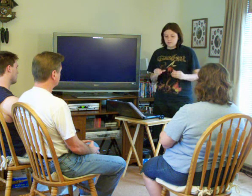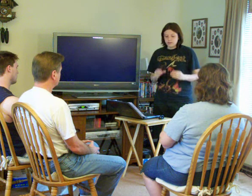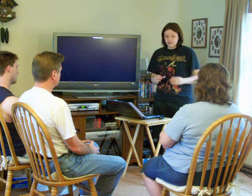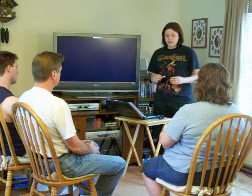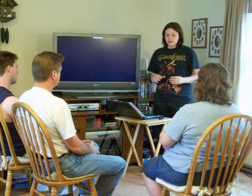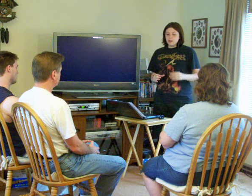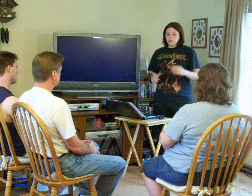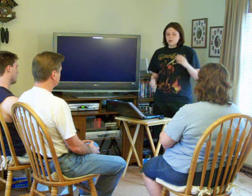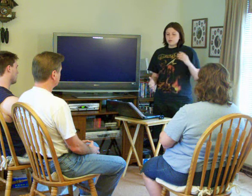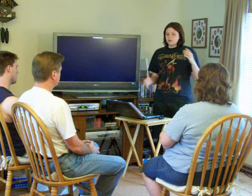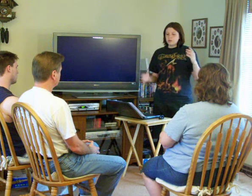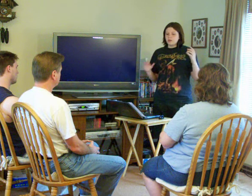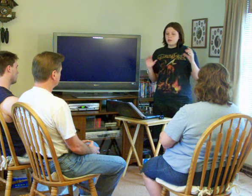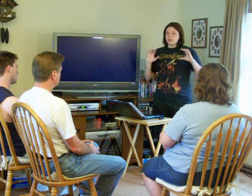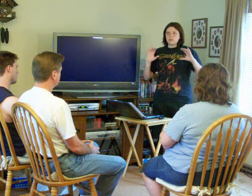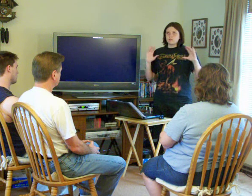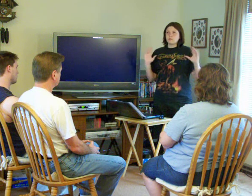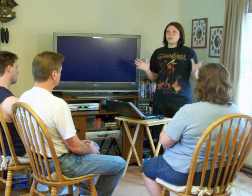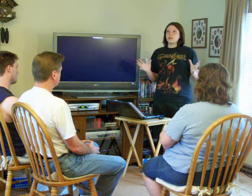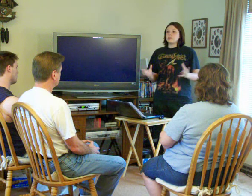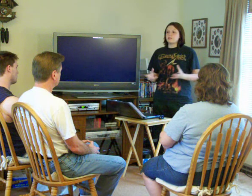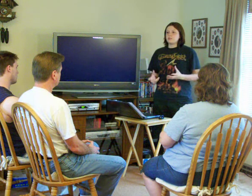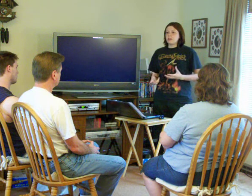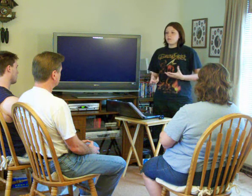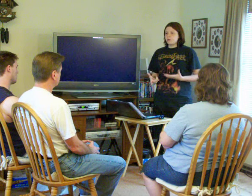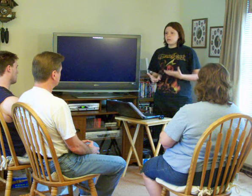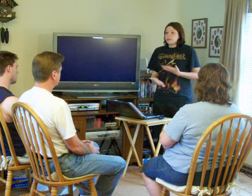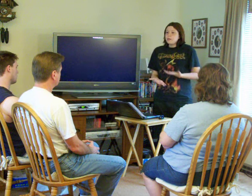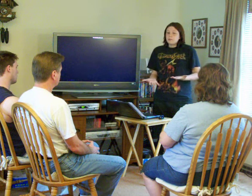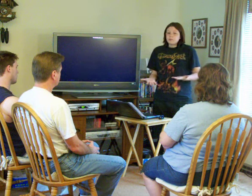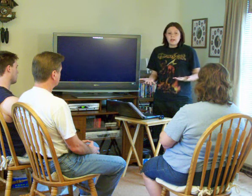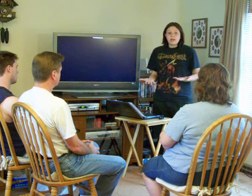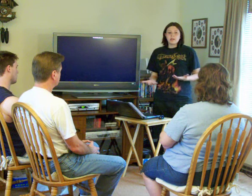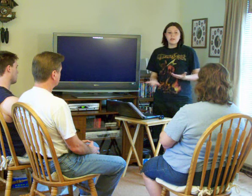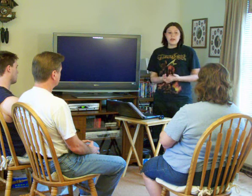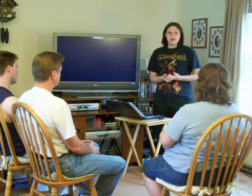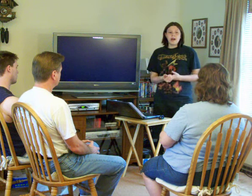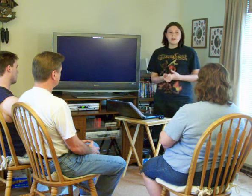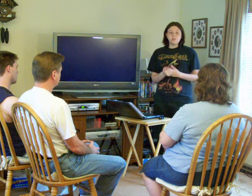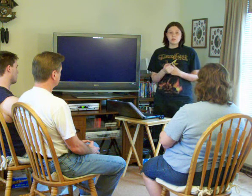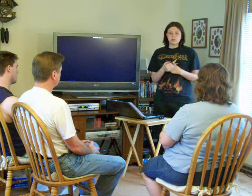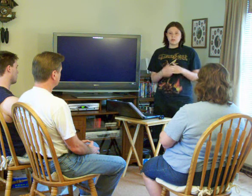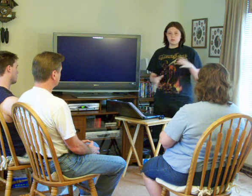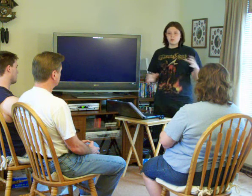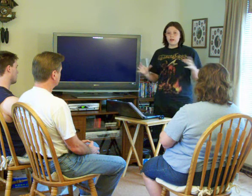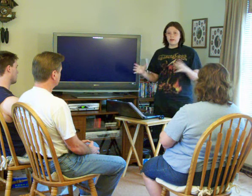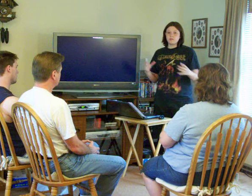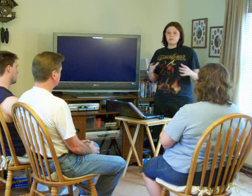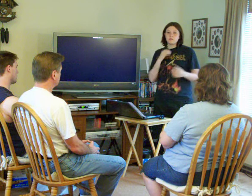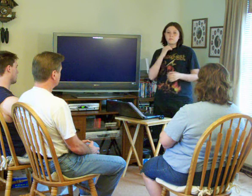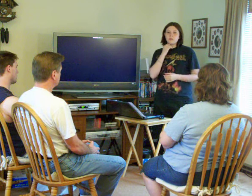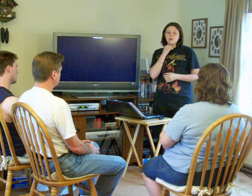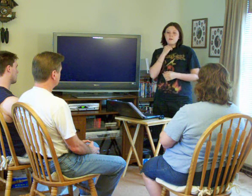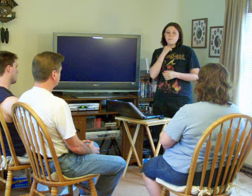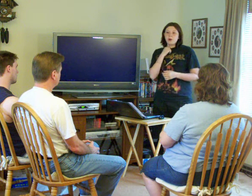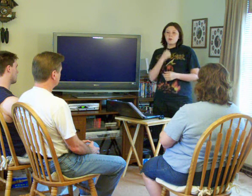today, which is great so that everybody can keep up to date. And not only do you have these words, but also if